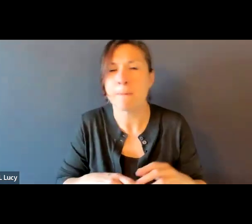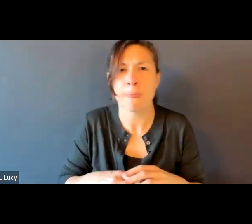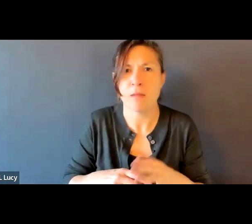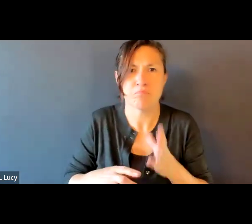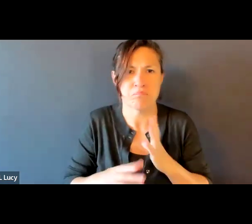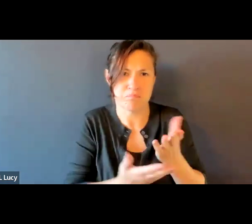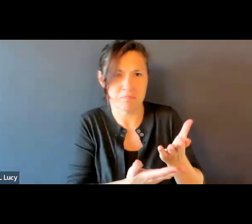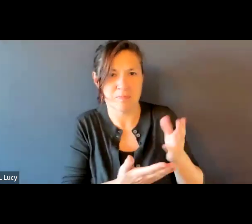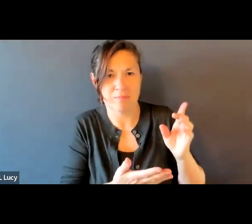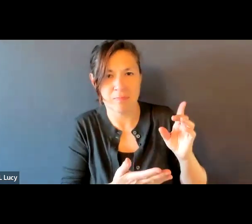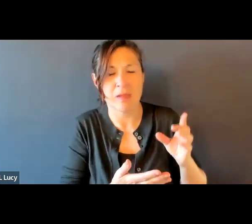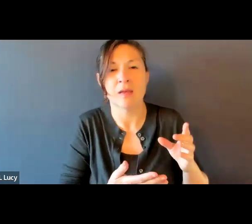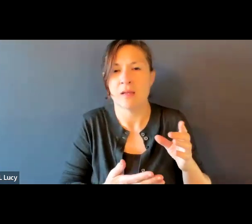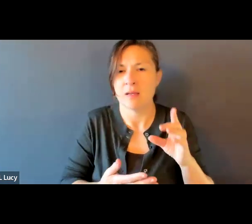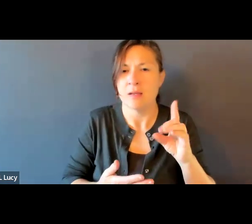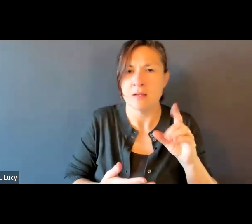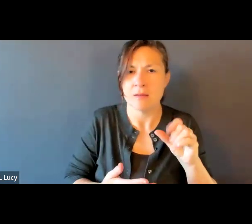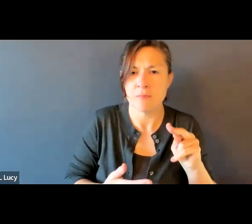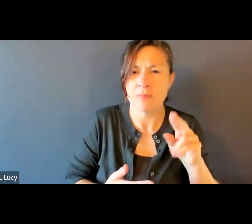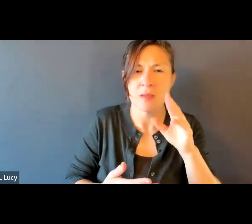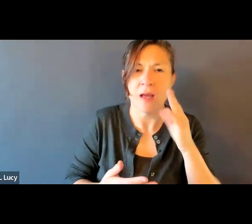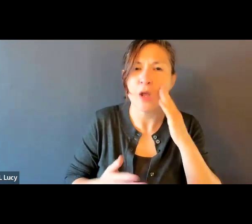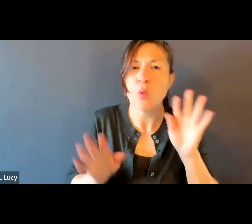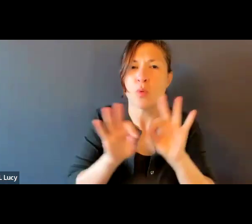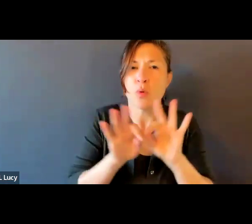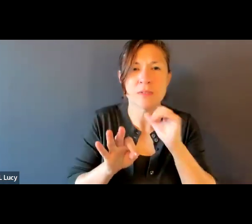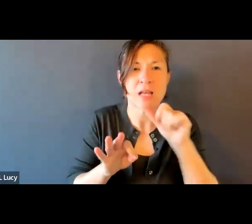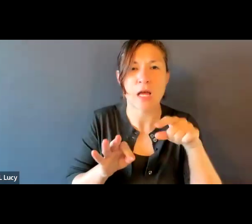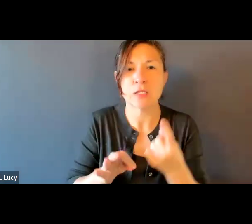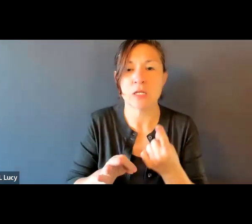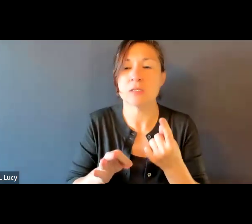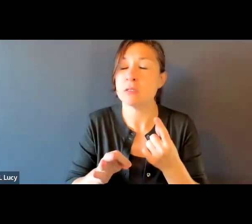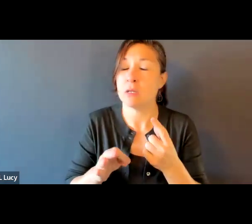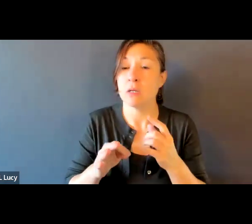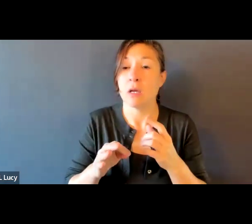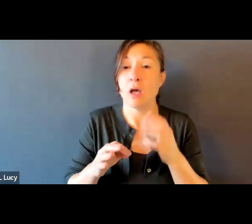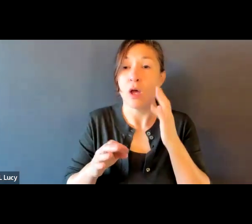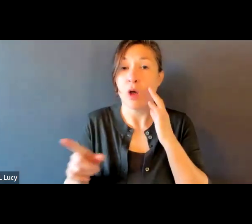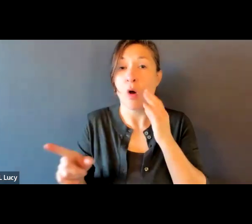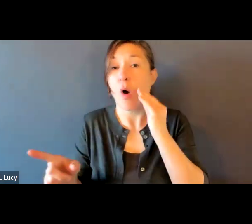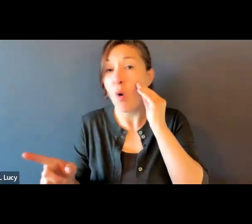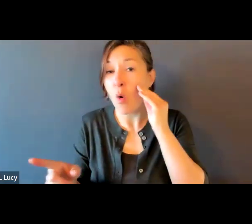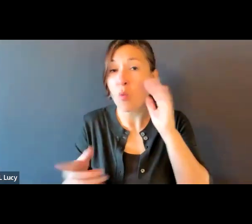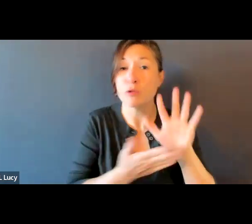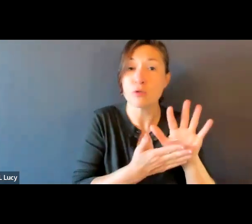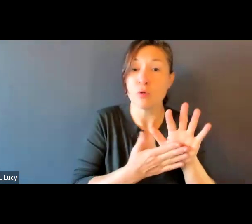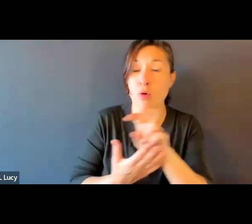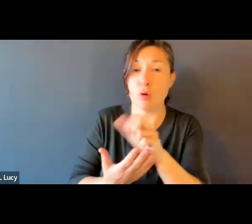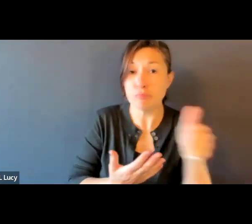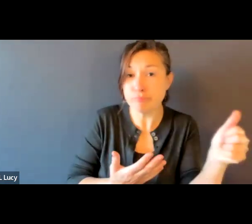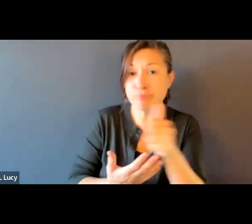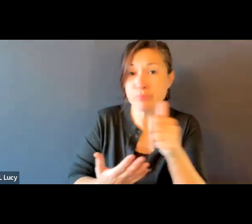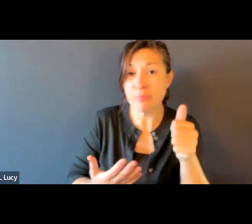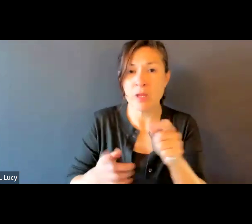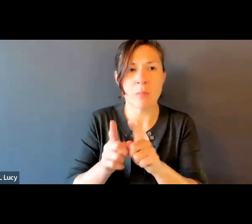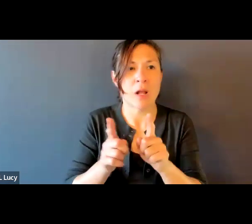Yeah, so this is obviously critical. It's not just how do we get students to and from school, but how do we make sure that they have access to athletics, to field